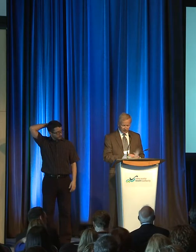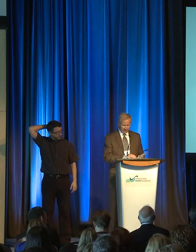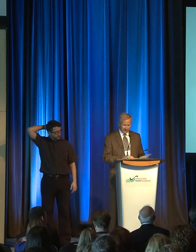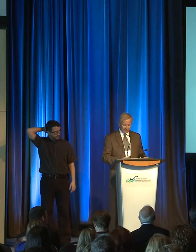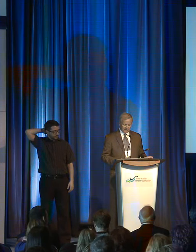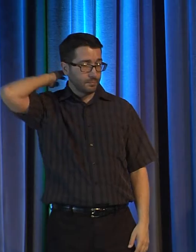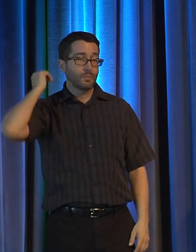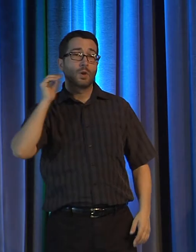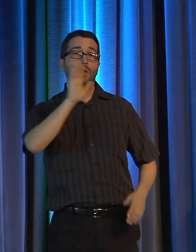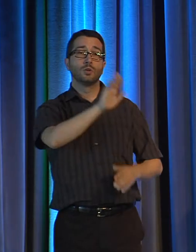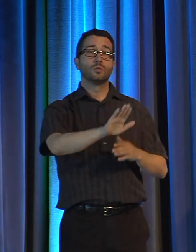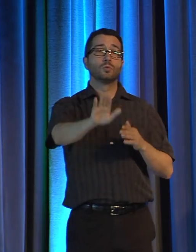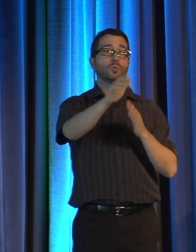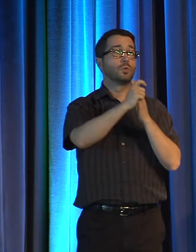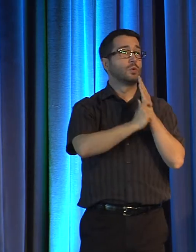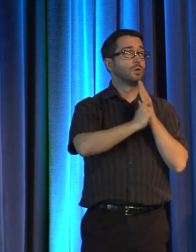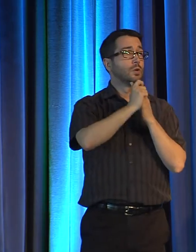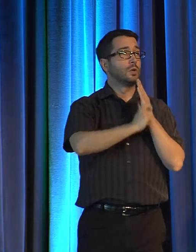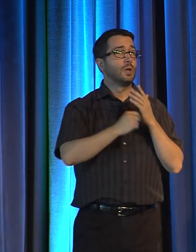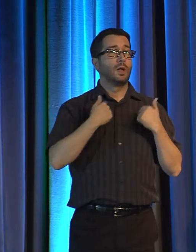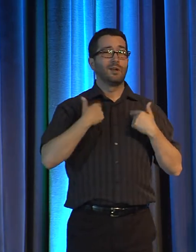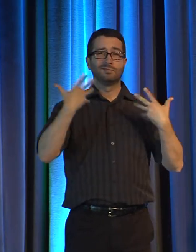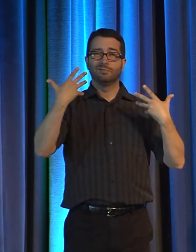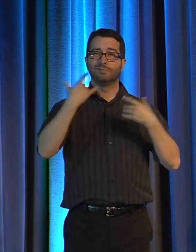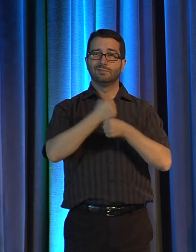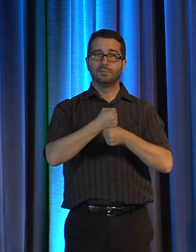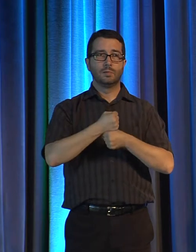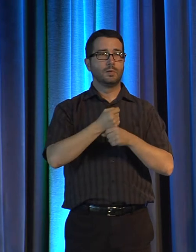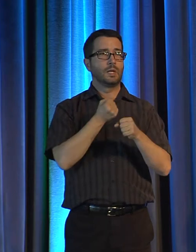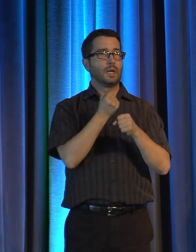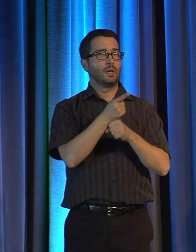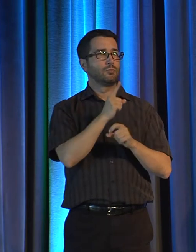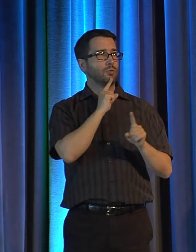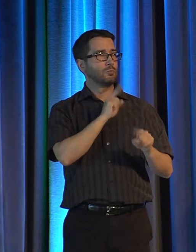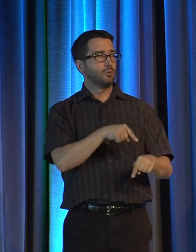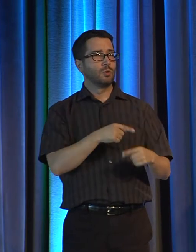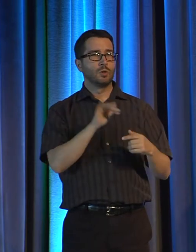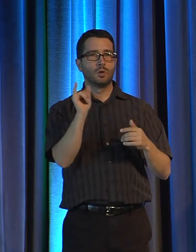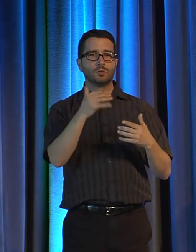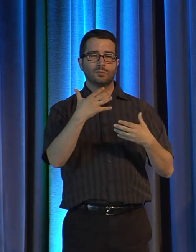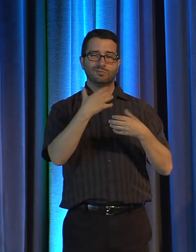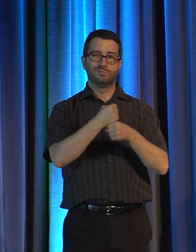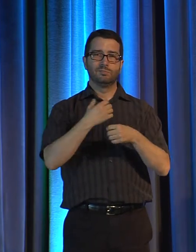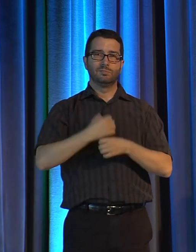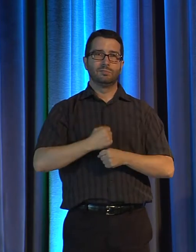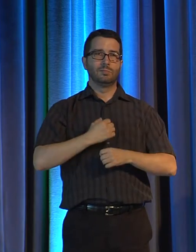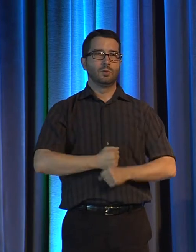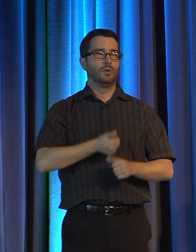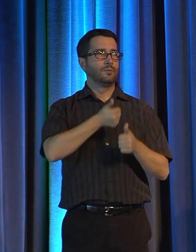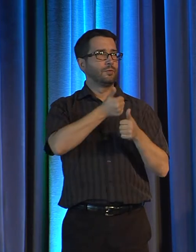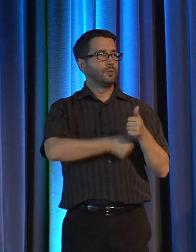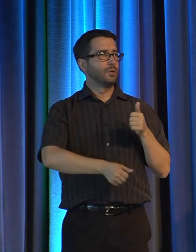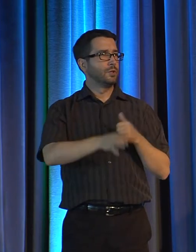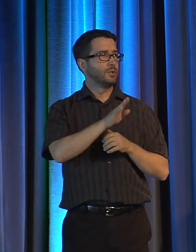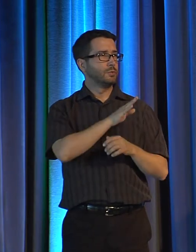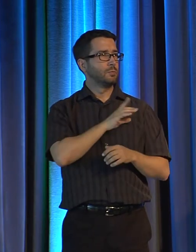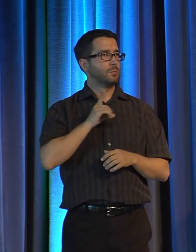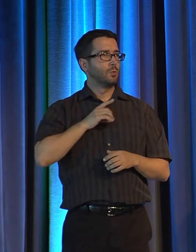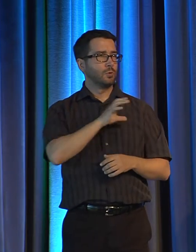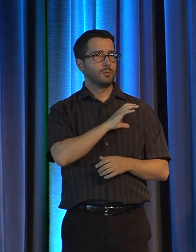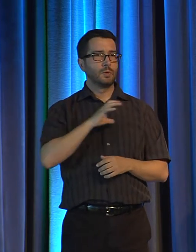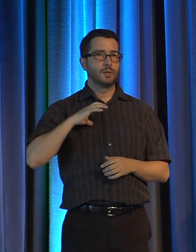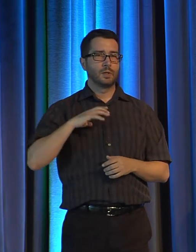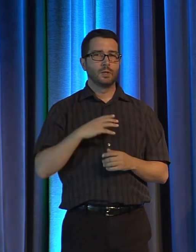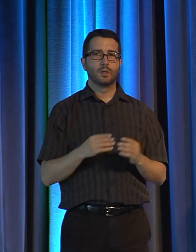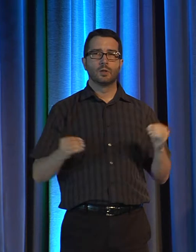So in your packages, you will find a summary page of our annual report, along with summary reports from each of the board committees. You can